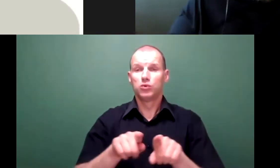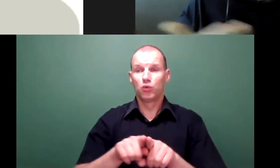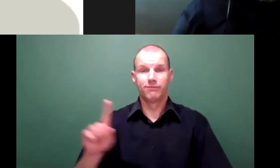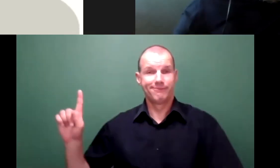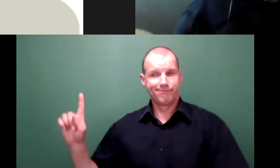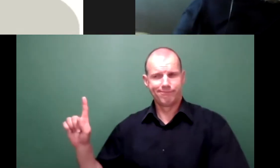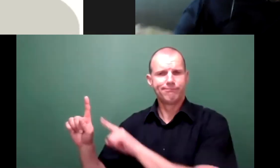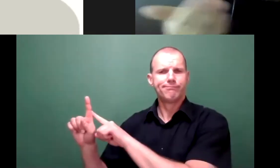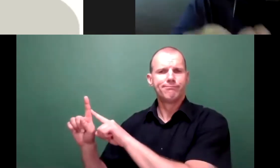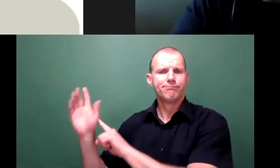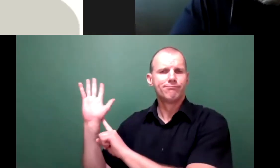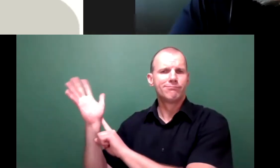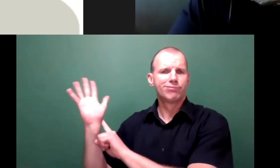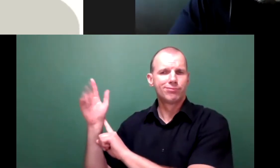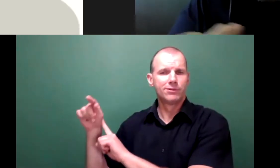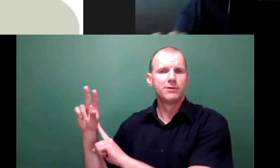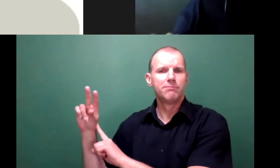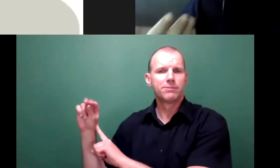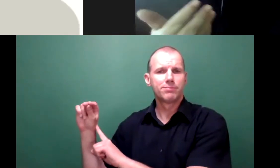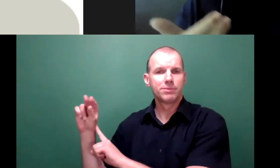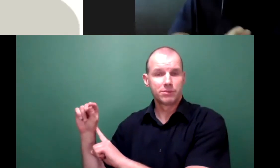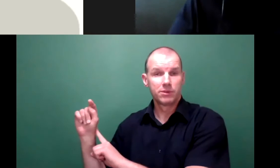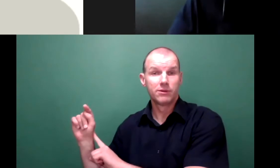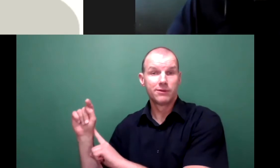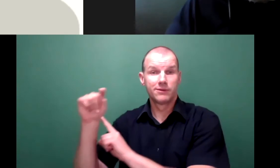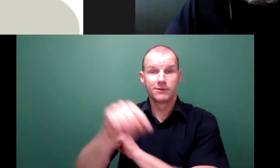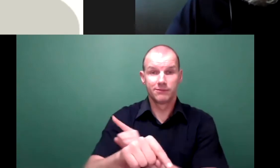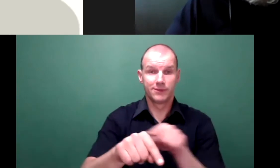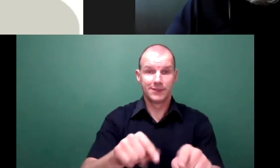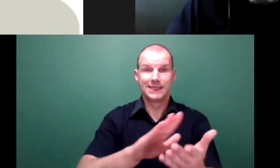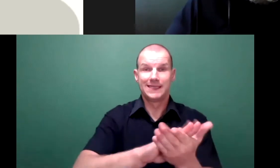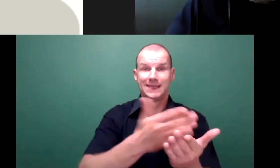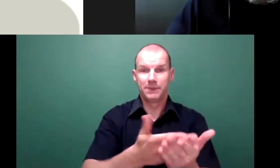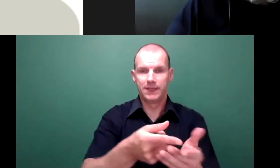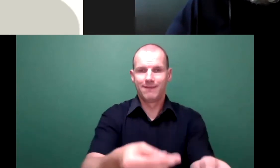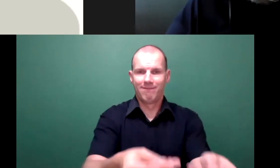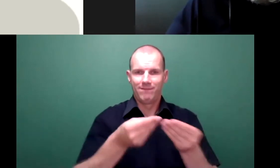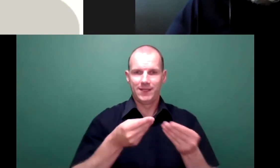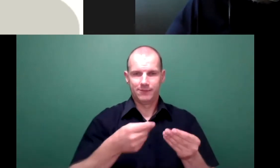to interpret from spoken language to international signs, and then also